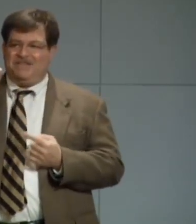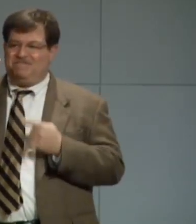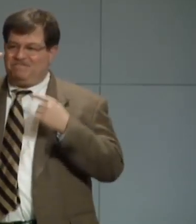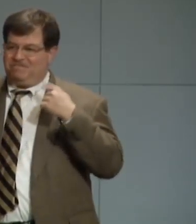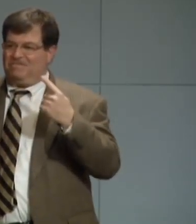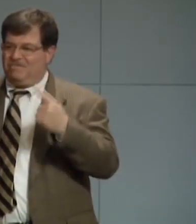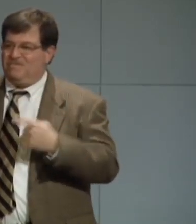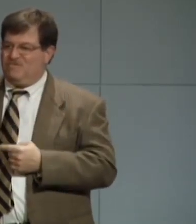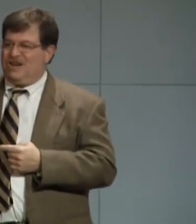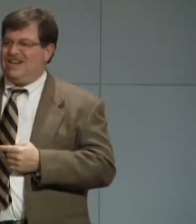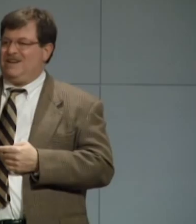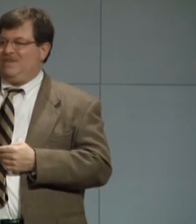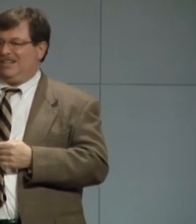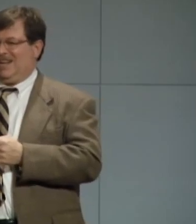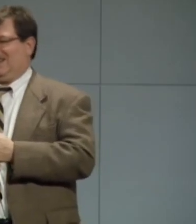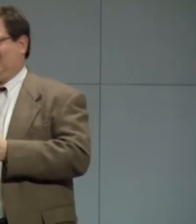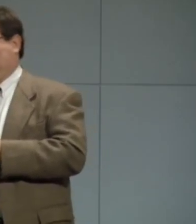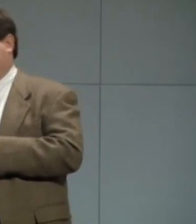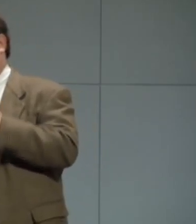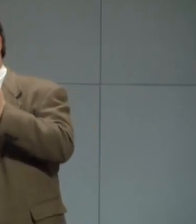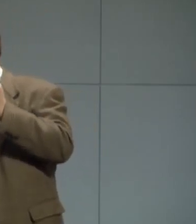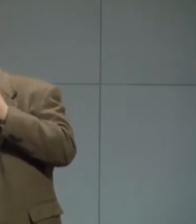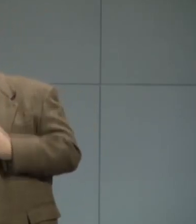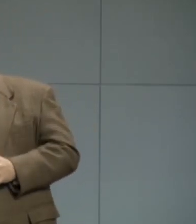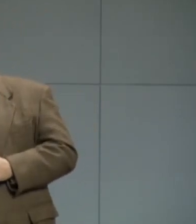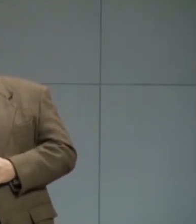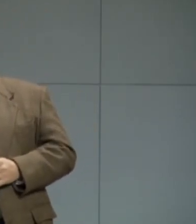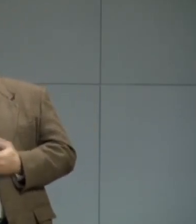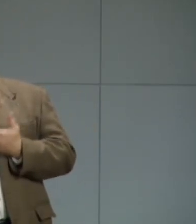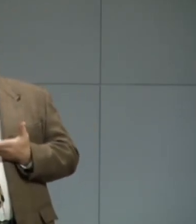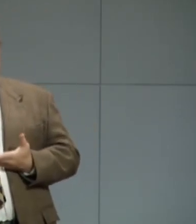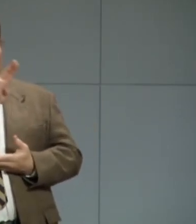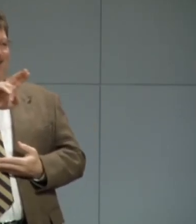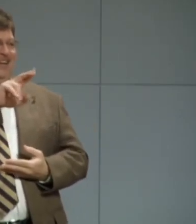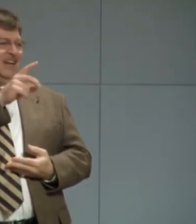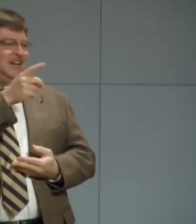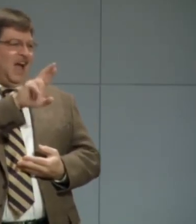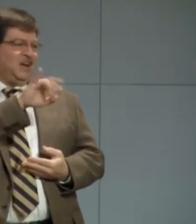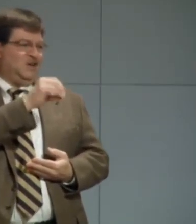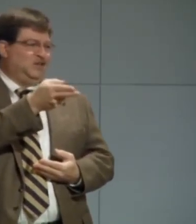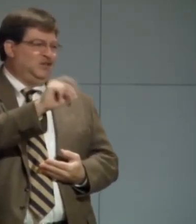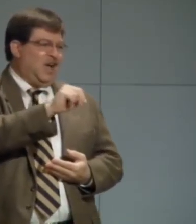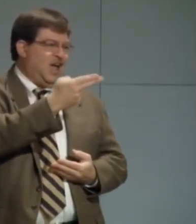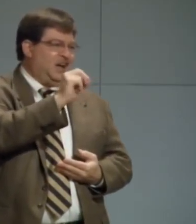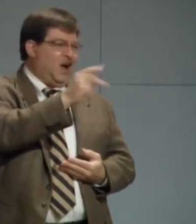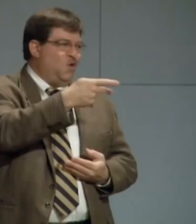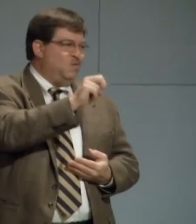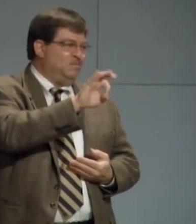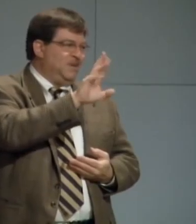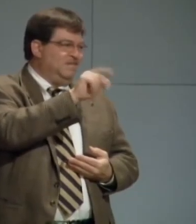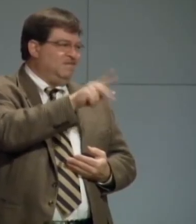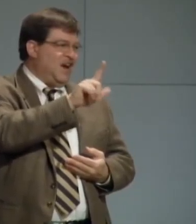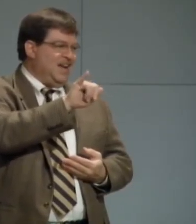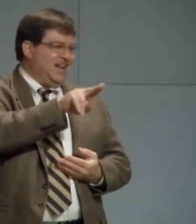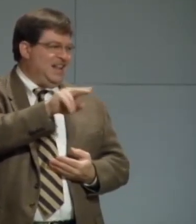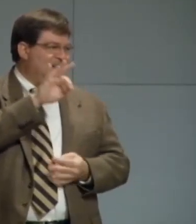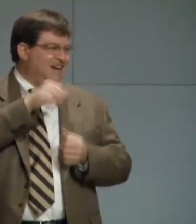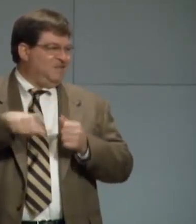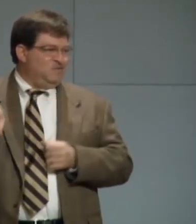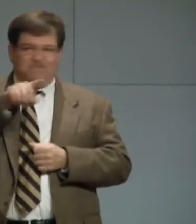Before the speech, I'd like to say that Gallaudet University is a welcoming community for all people who